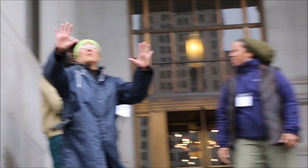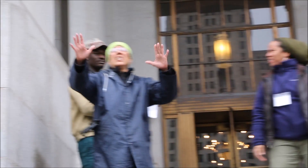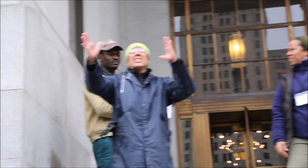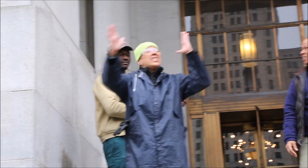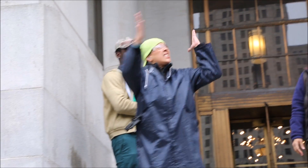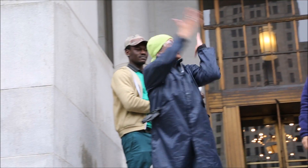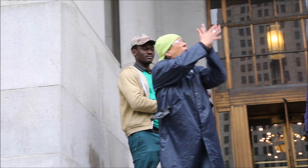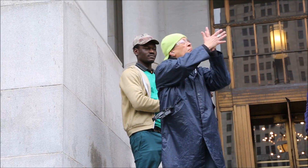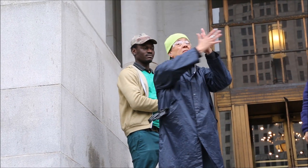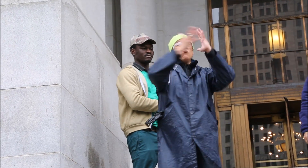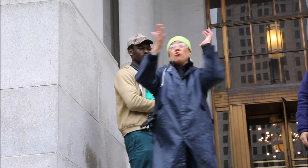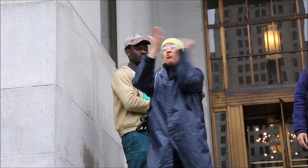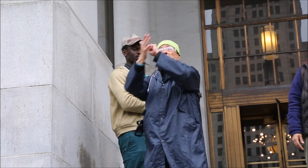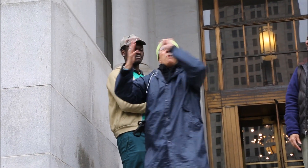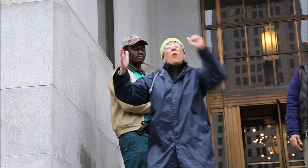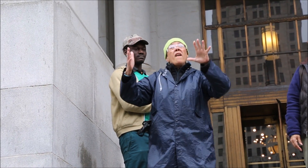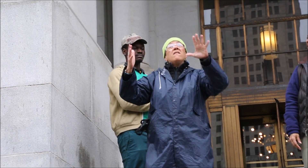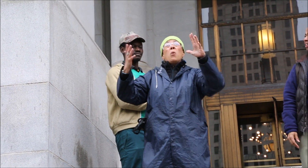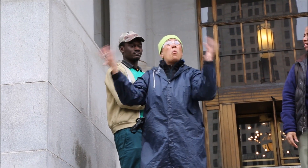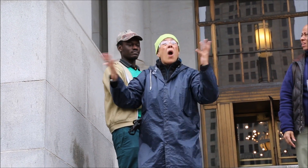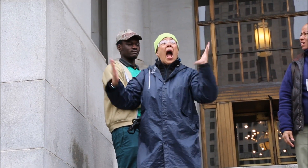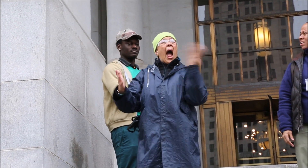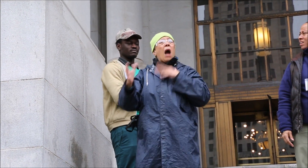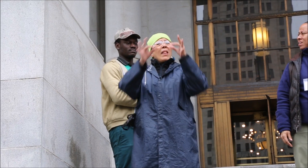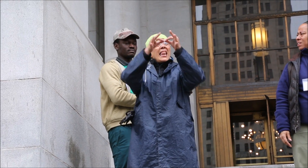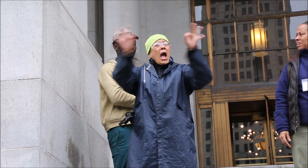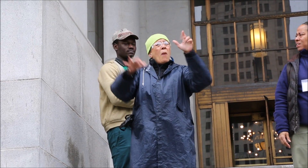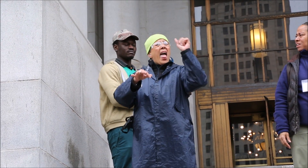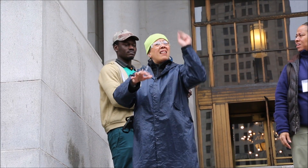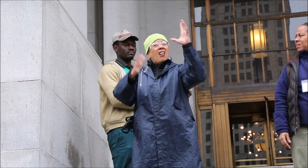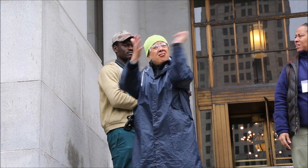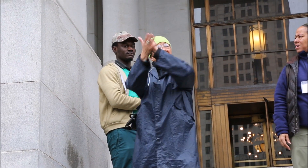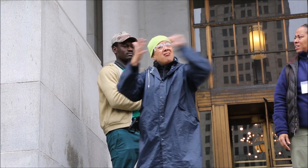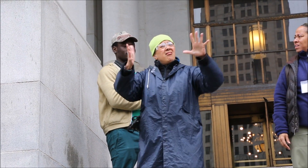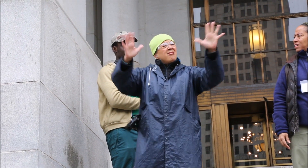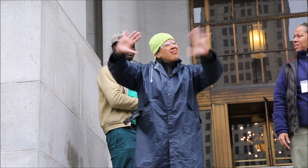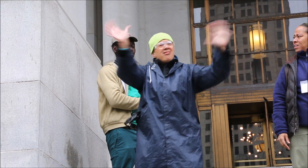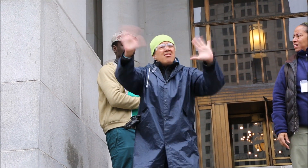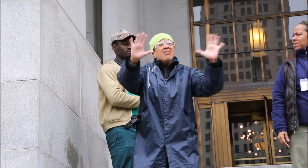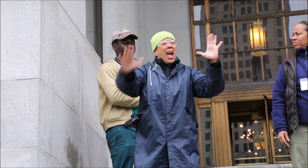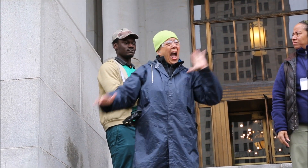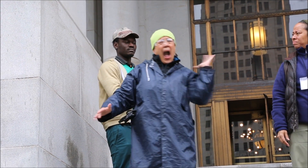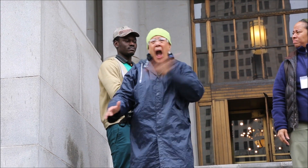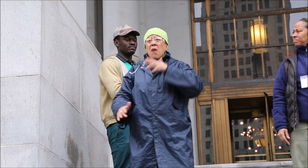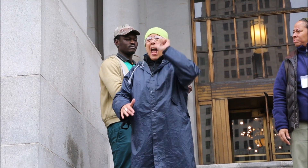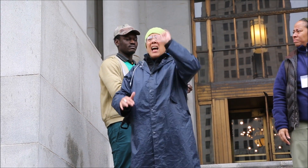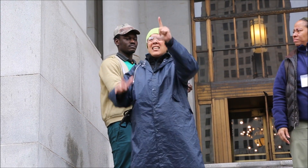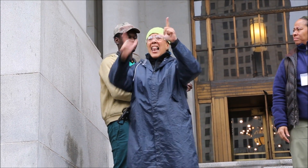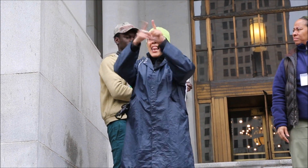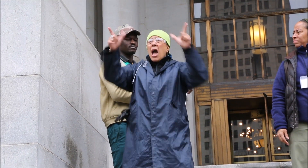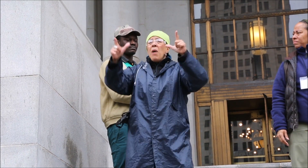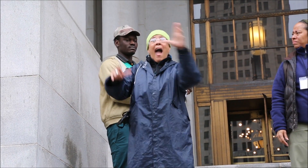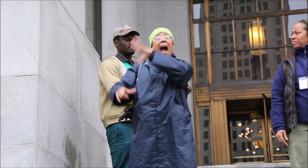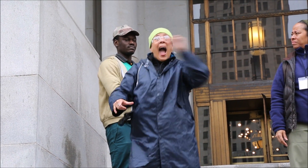want deaf jobs. We say CEJ, communication, education, and jobs. What kind of equality do we